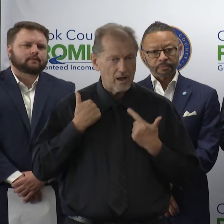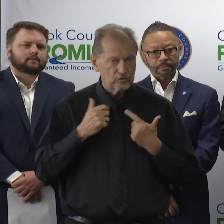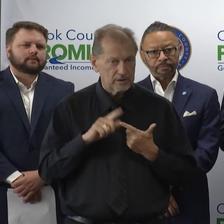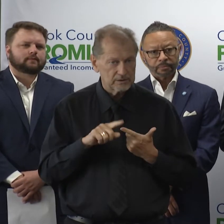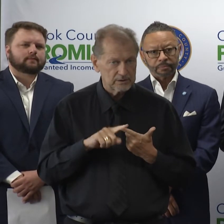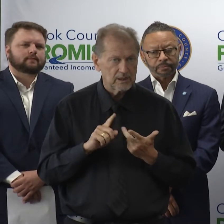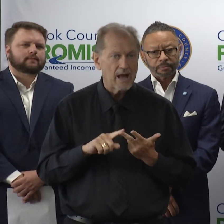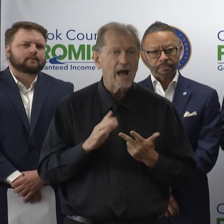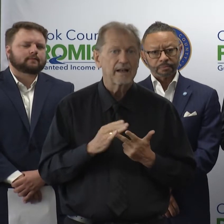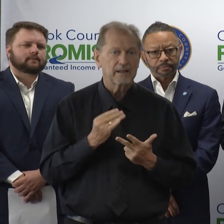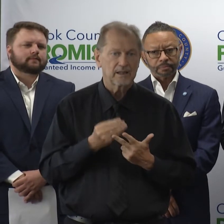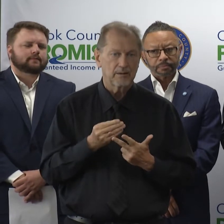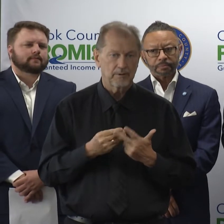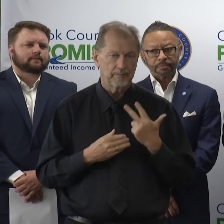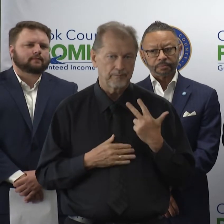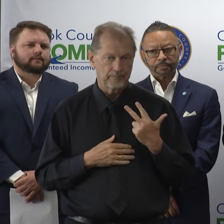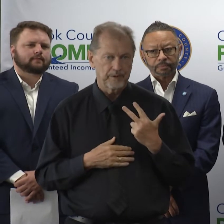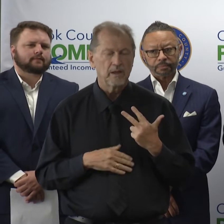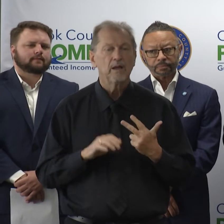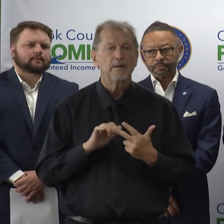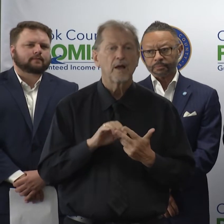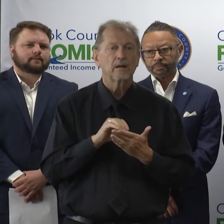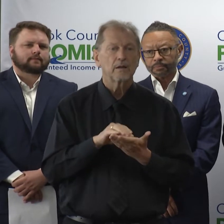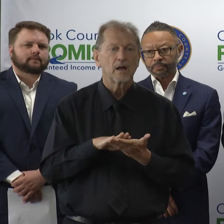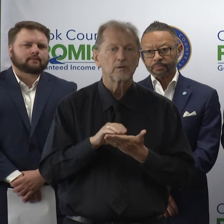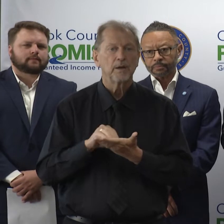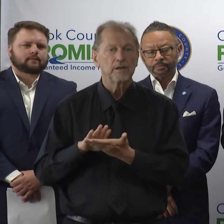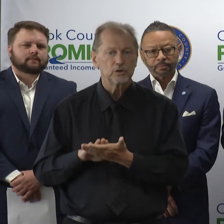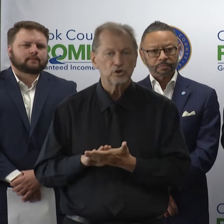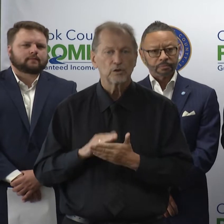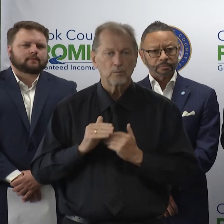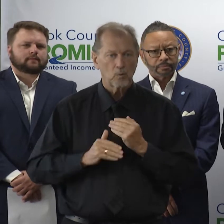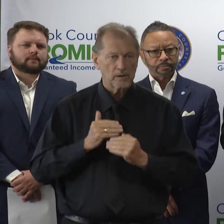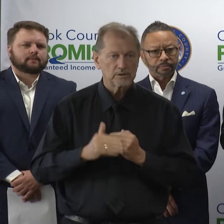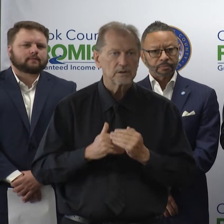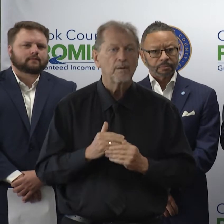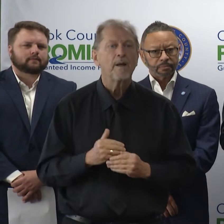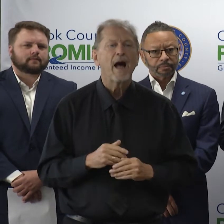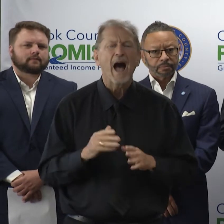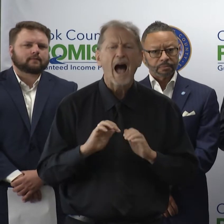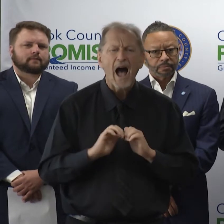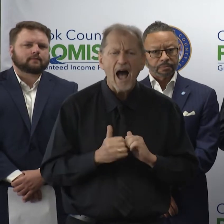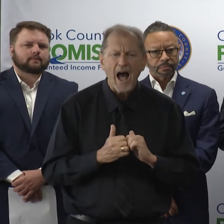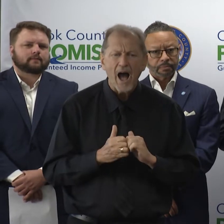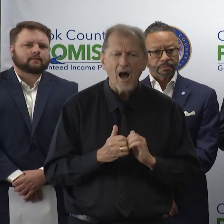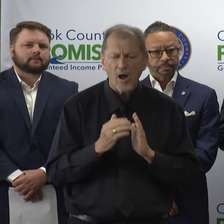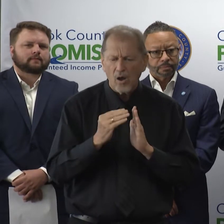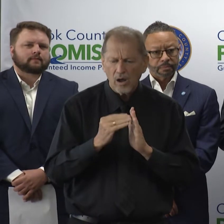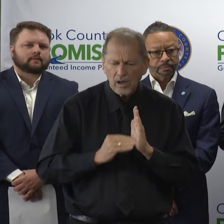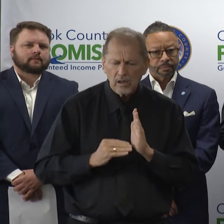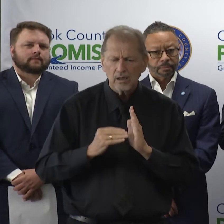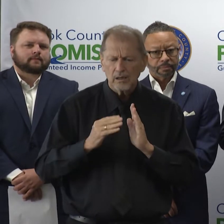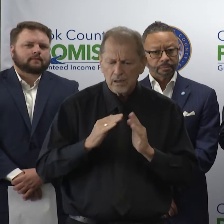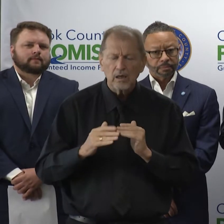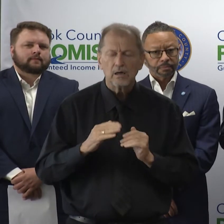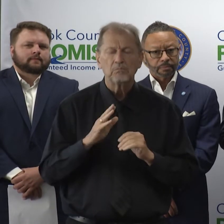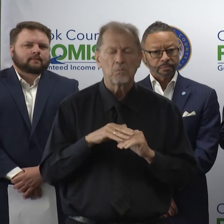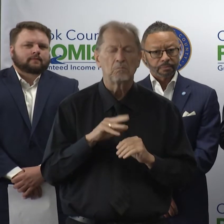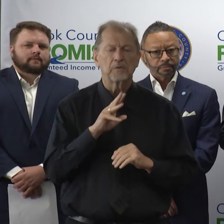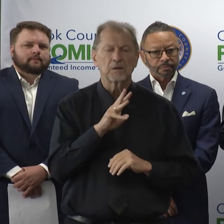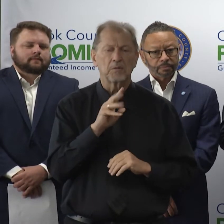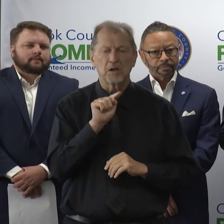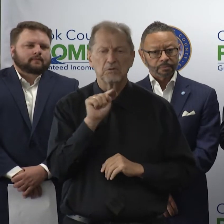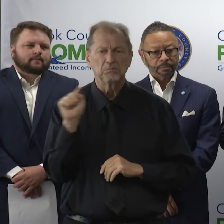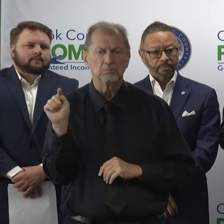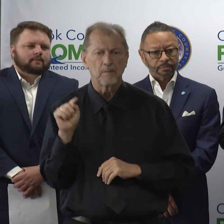Information and more details about this documentation and verification process will be available on our website. We have worked very